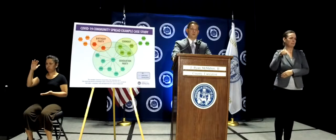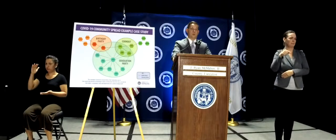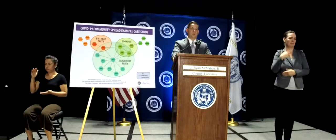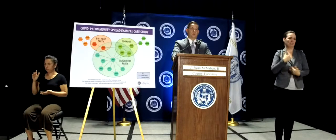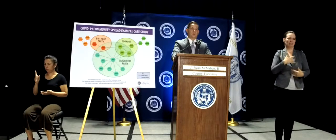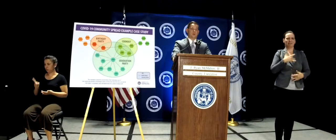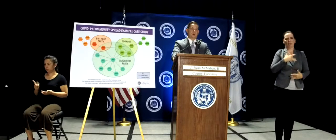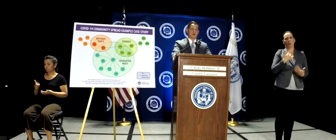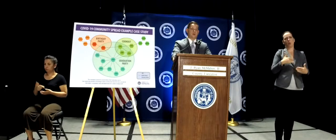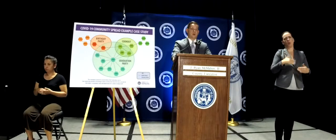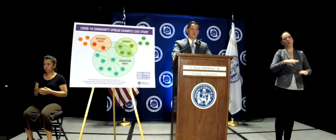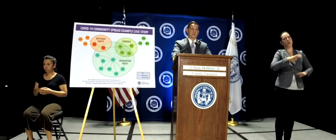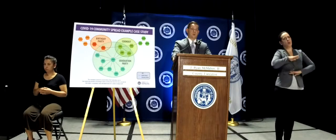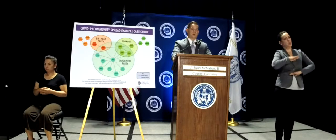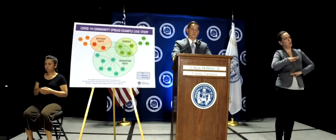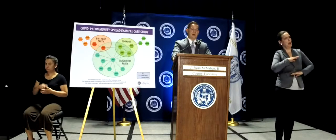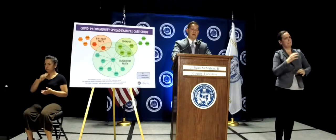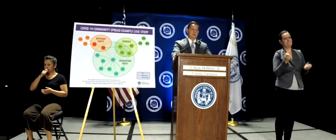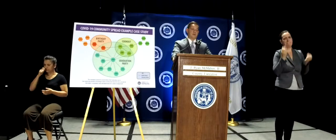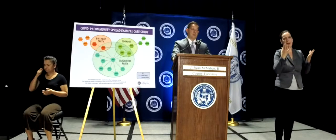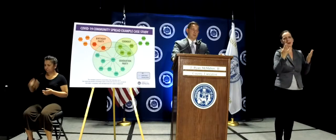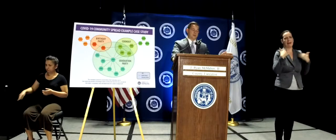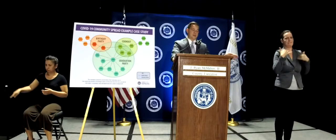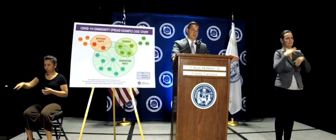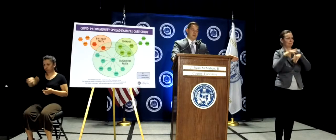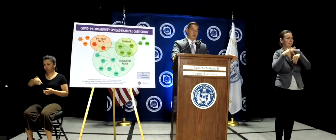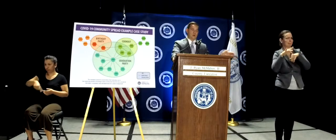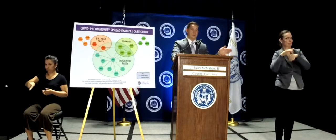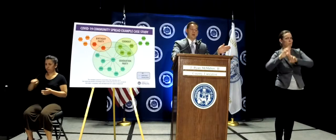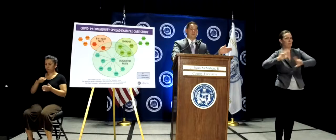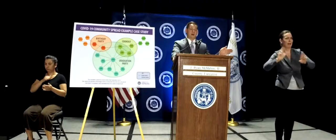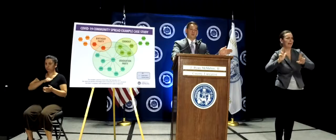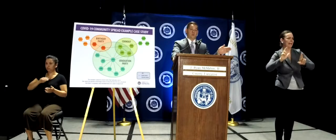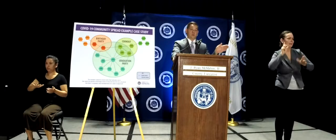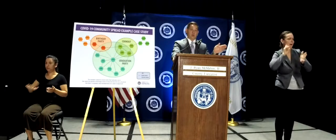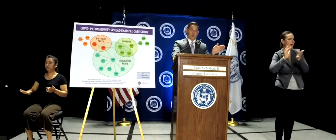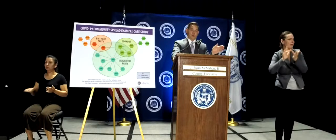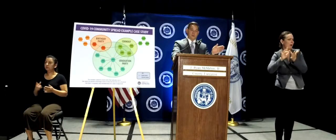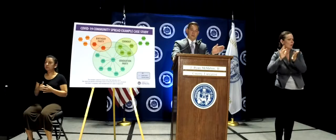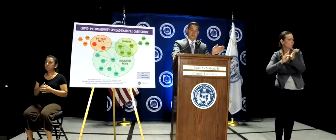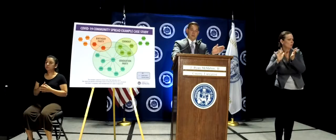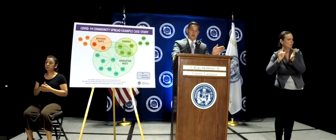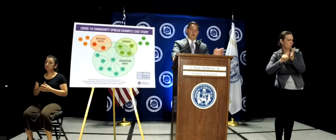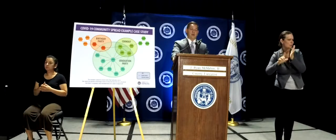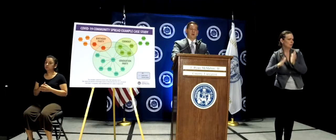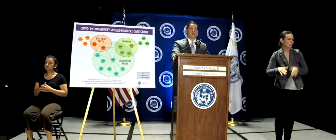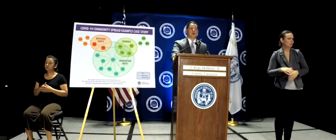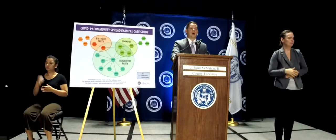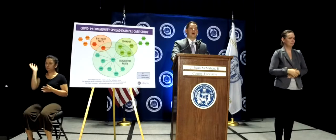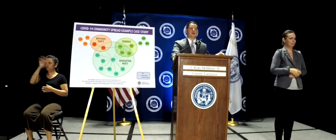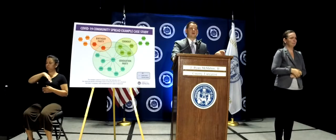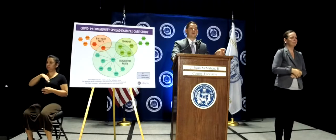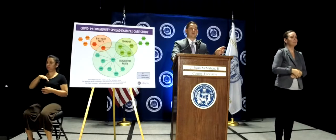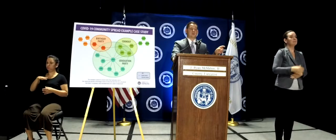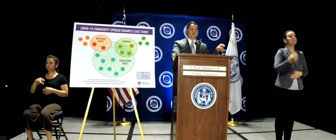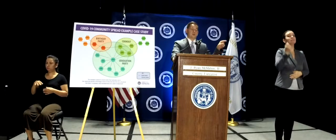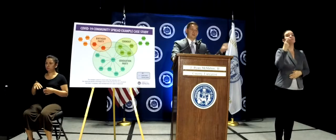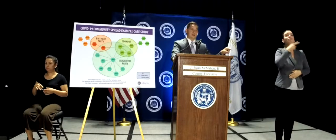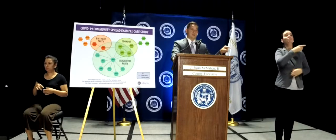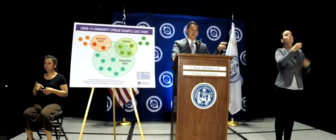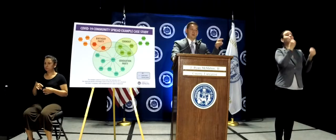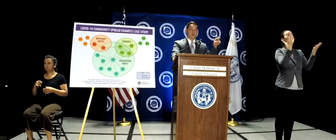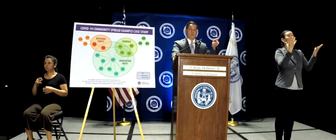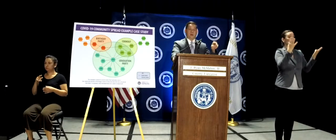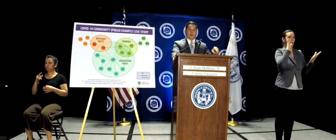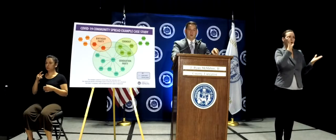we're going to do with these young people when they come back. Many of them are going to get tested at home. Many of them will be in a quarantine and they get here. Even some of those who